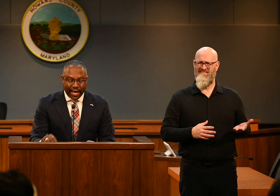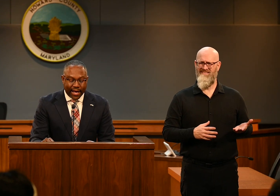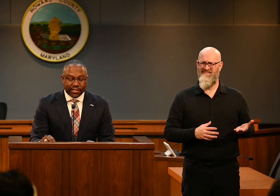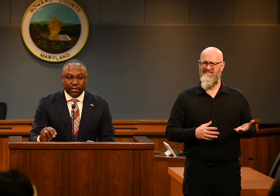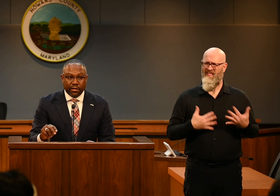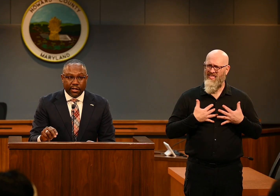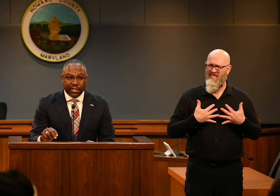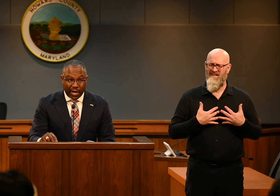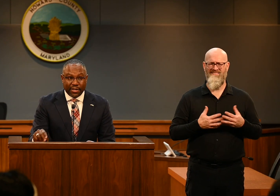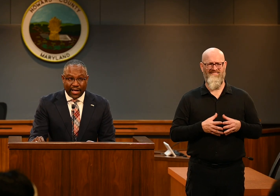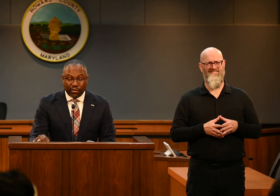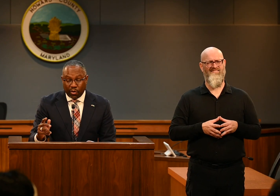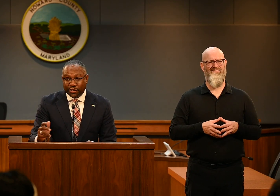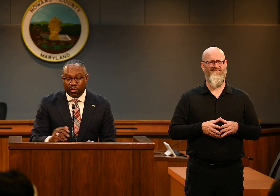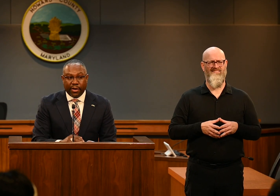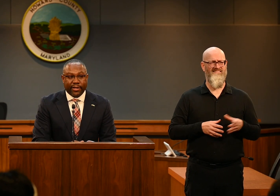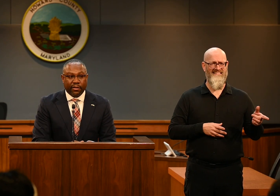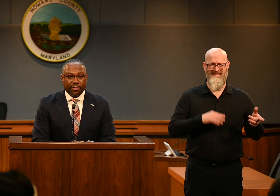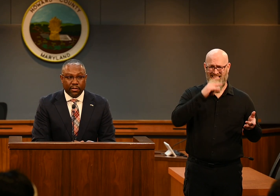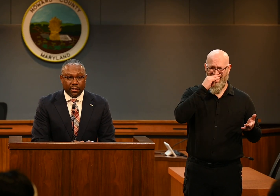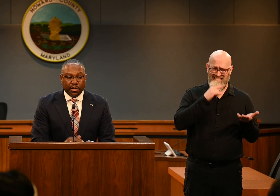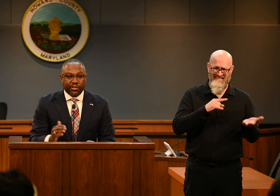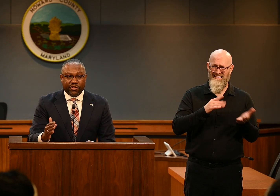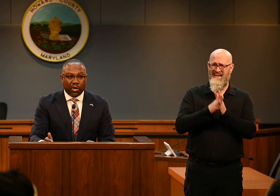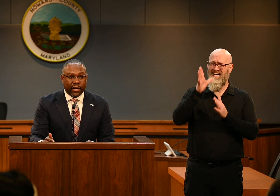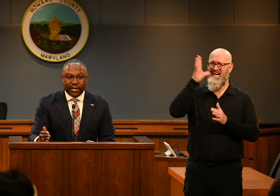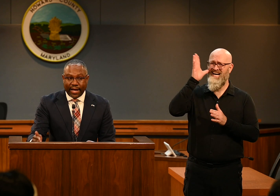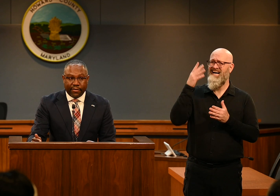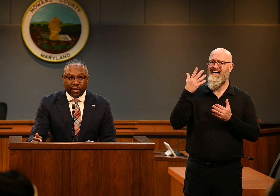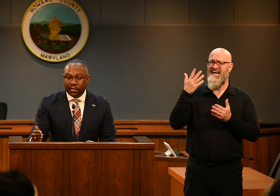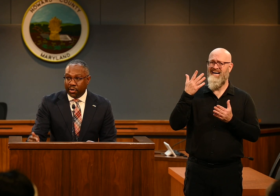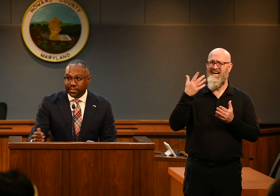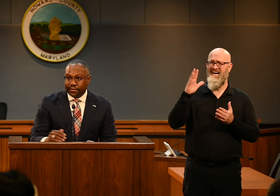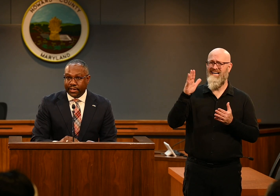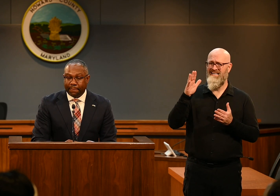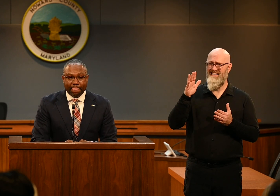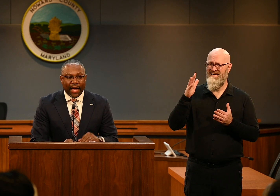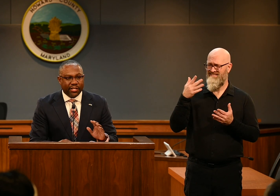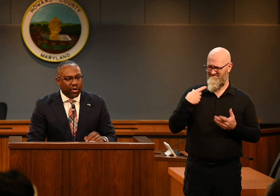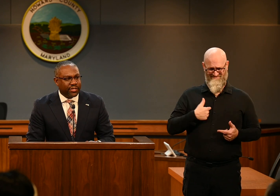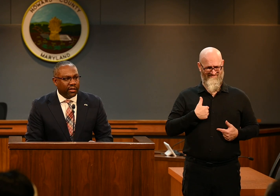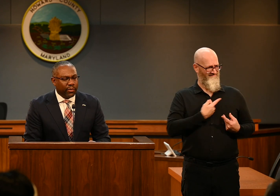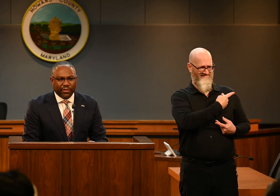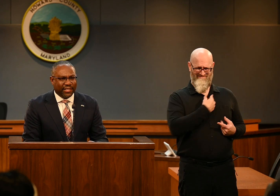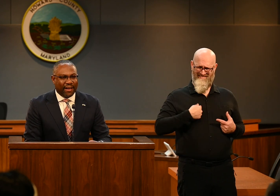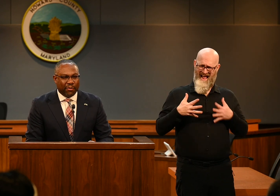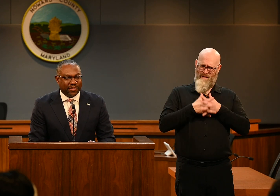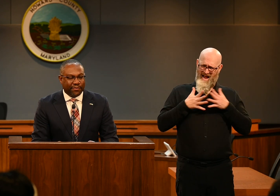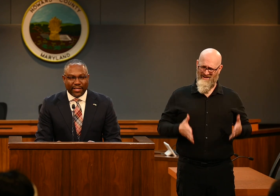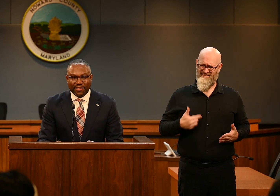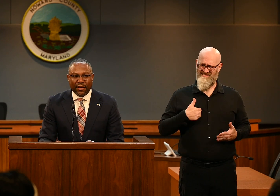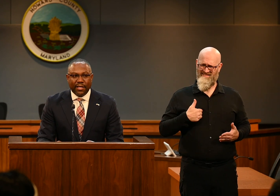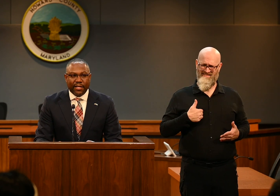And he asked his mom and dad, who are also American, to start carrying the birth certificate. I said, no, son, we don't need to carry